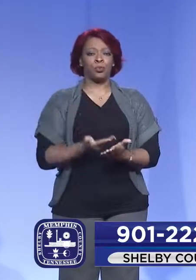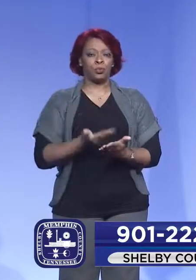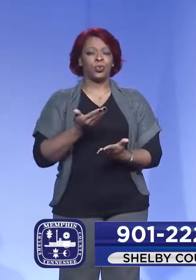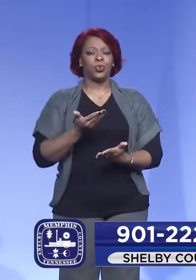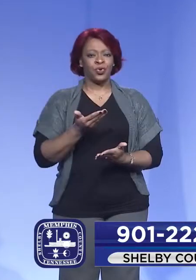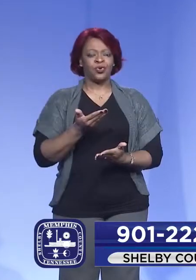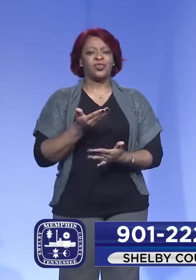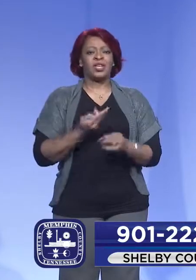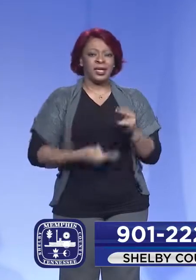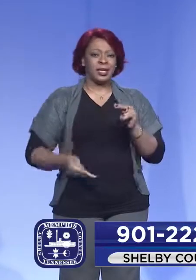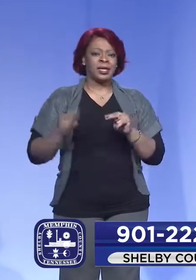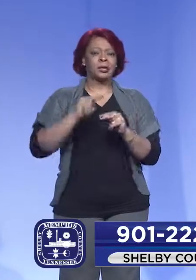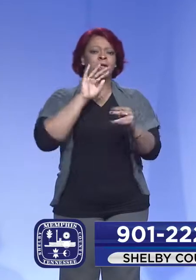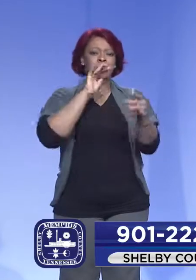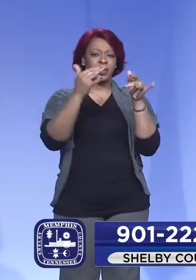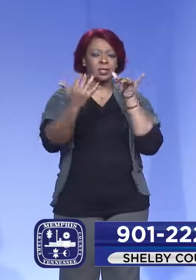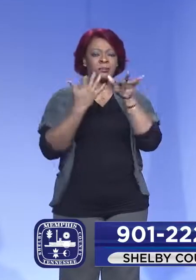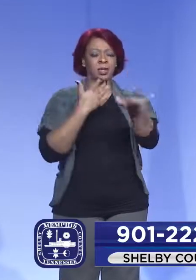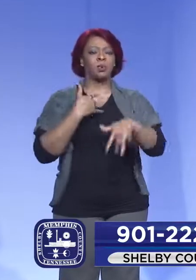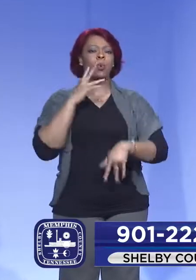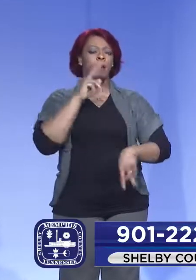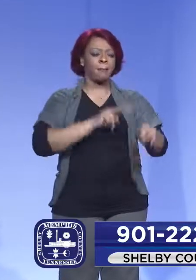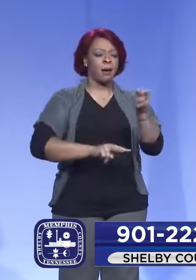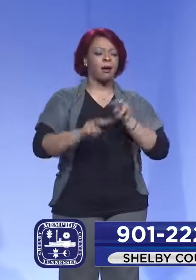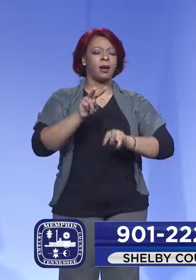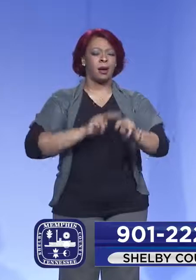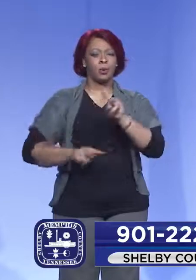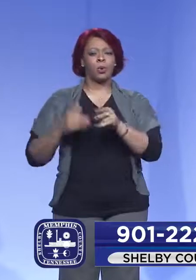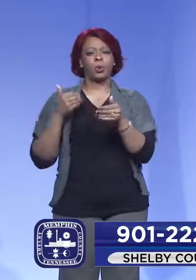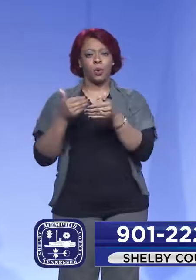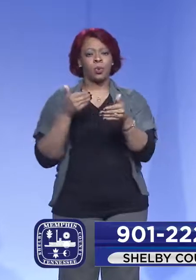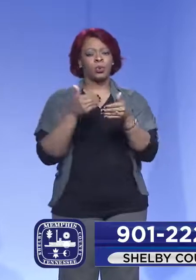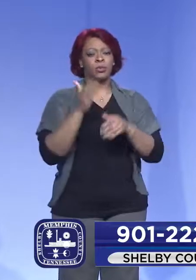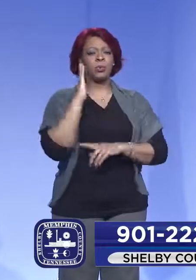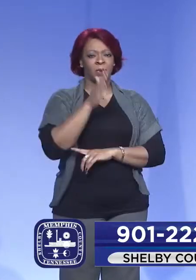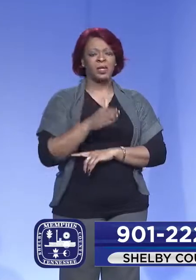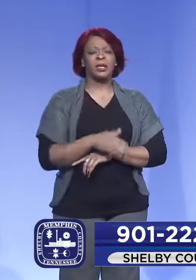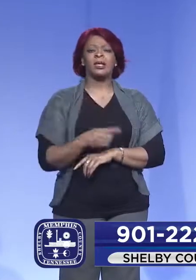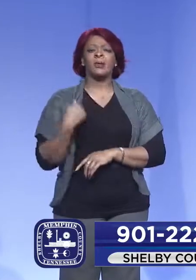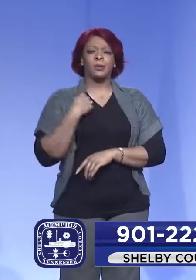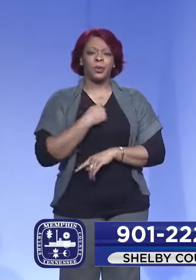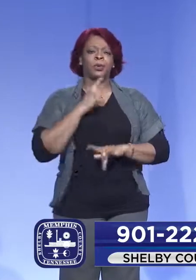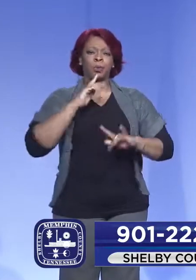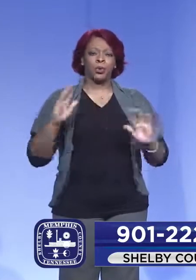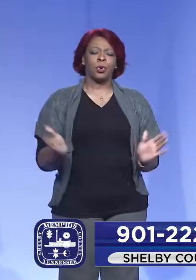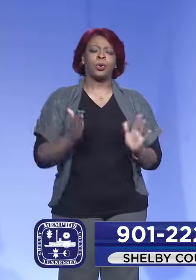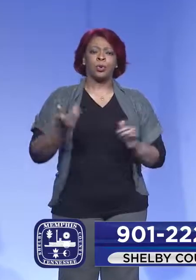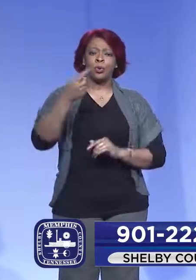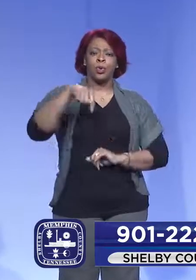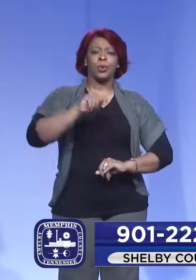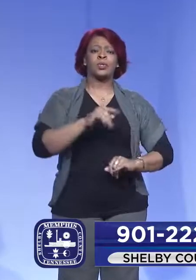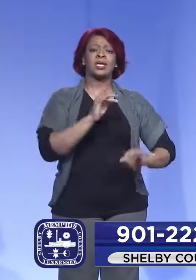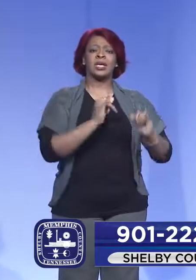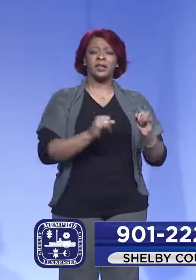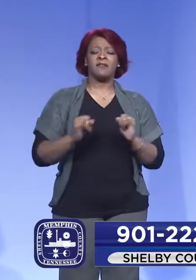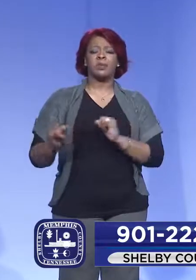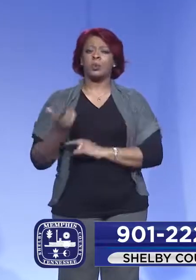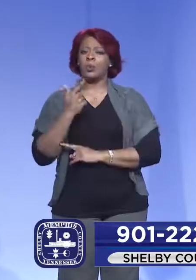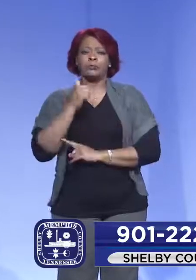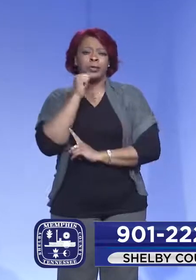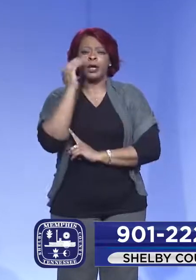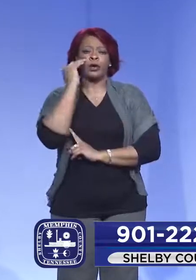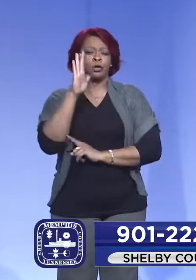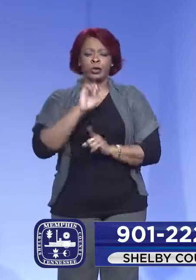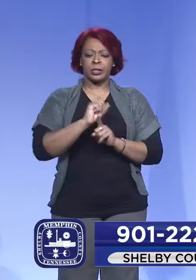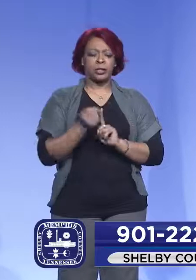to increase transmissibility, so we'll be monitoring closely. We also are really encouraging those individuals who don't know